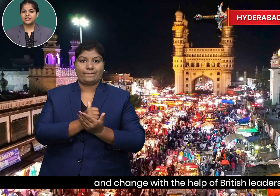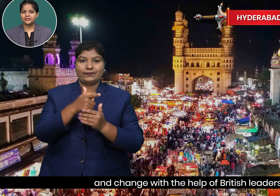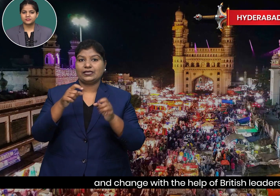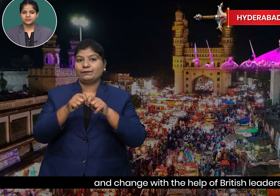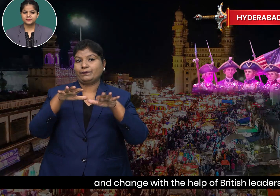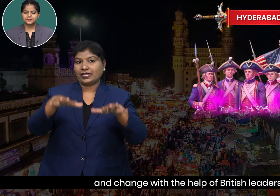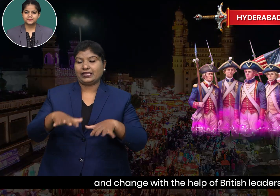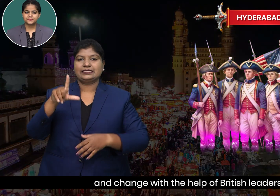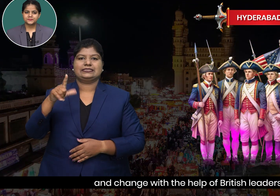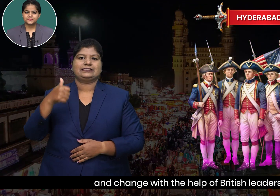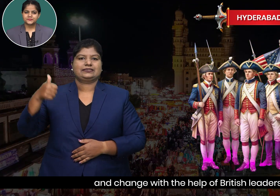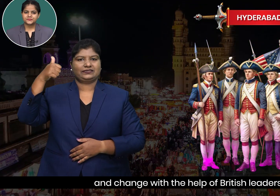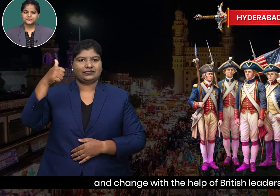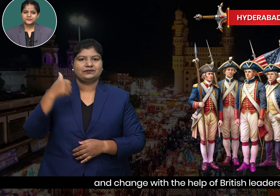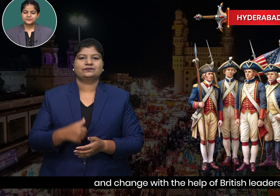British leaders.